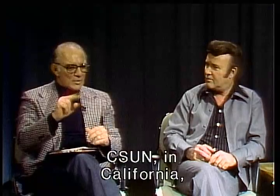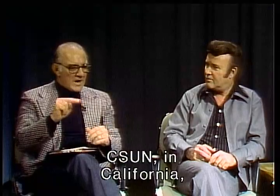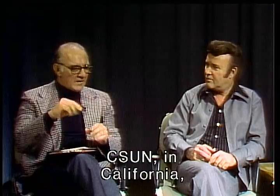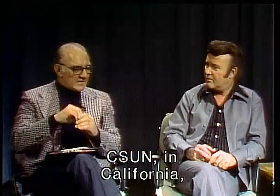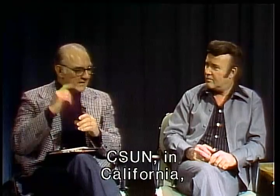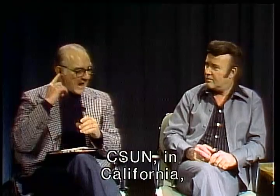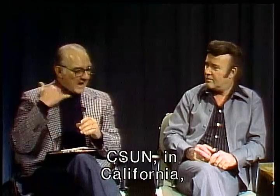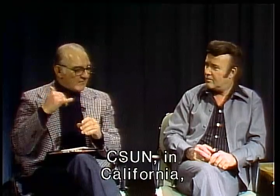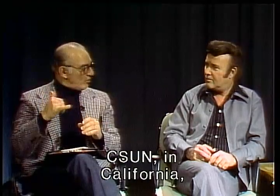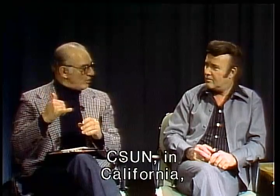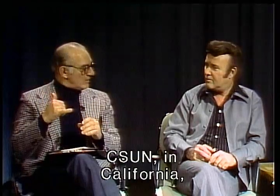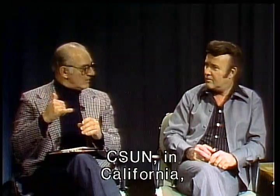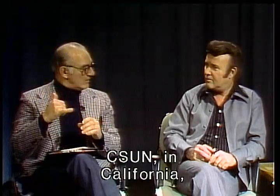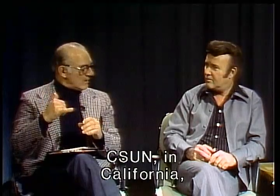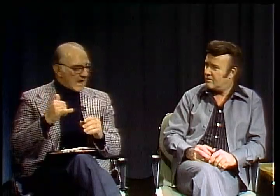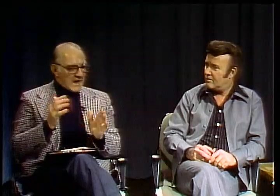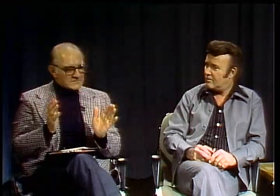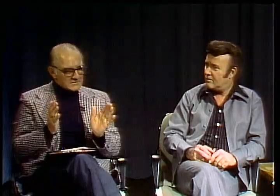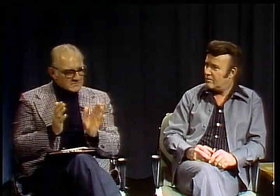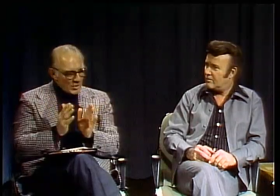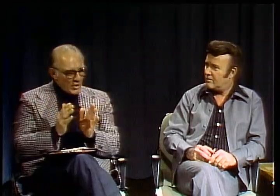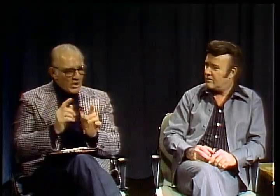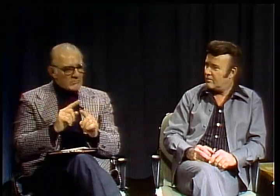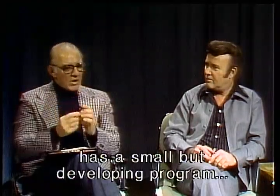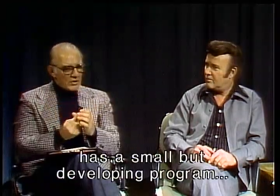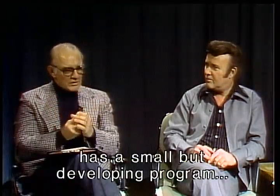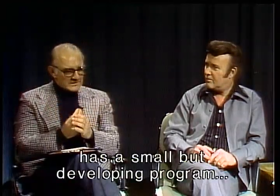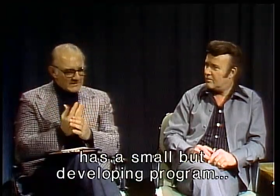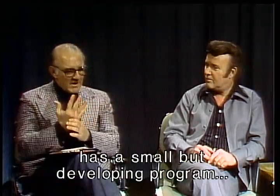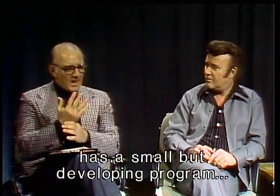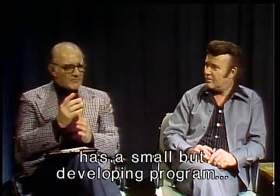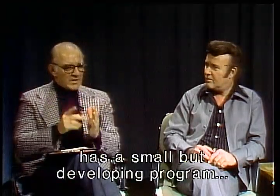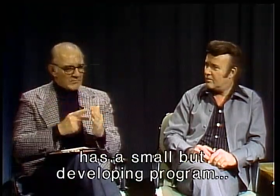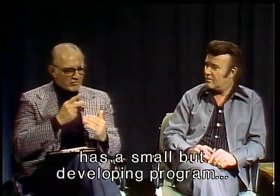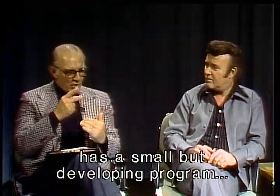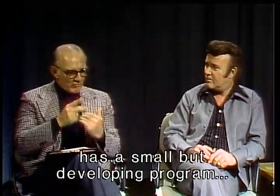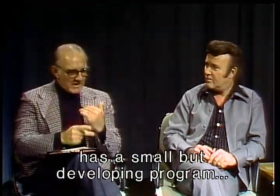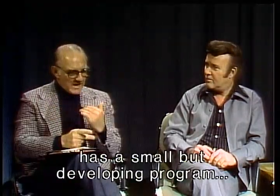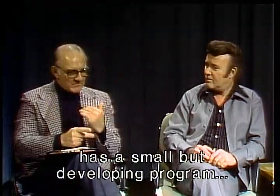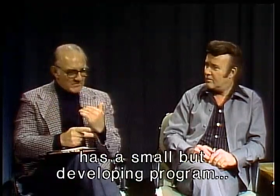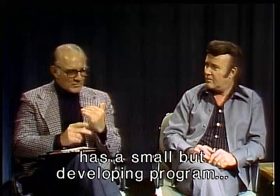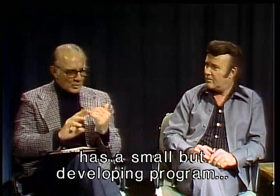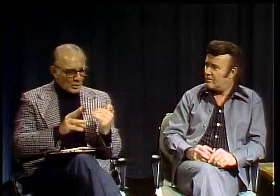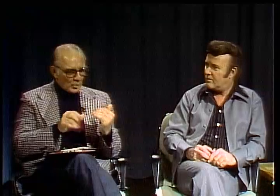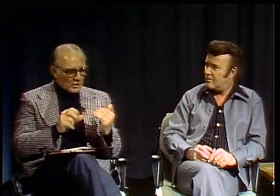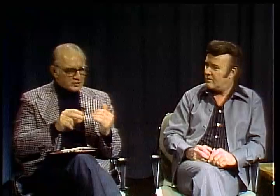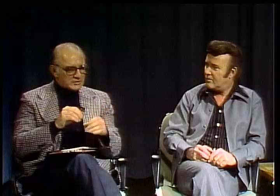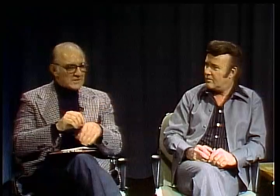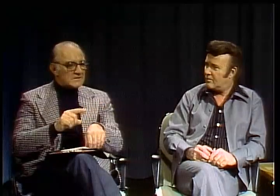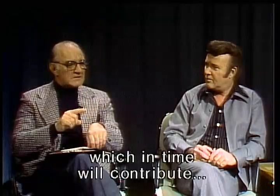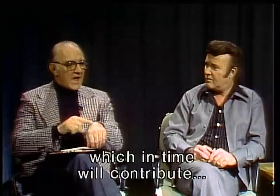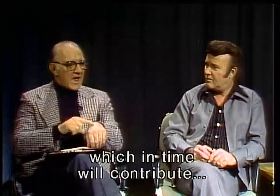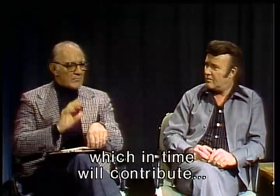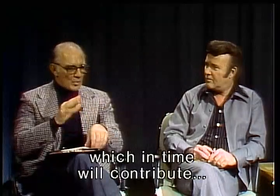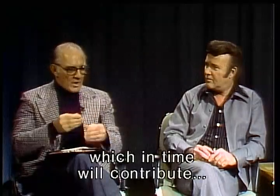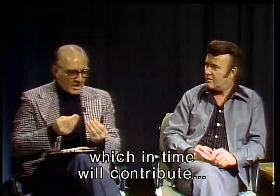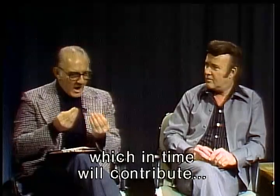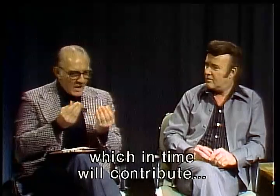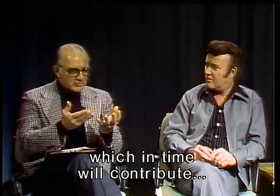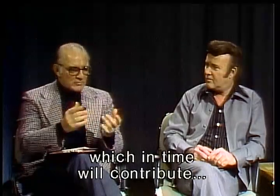CSUN in California has a small but developing program, which in time contribute